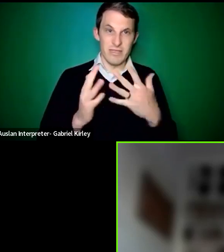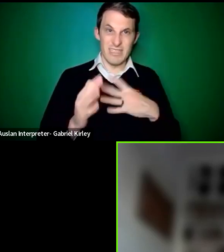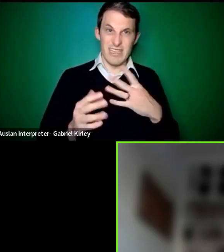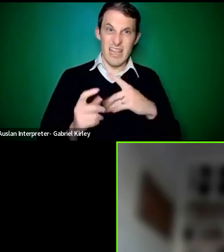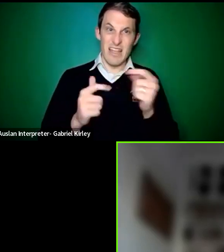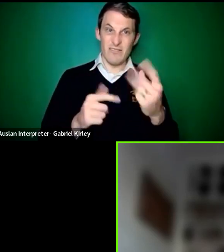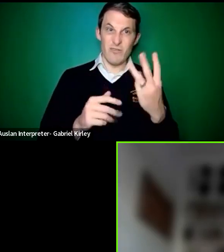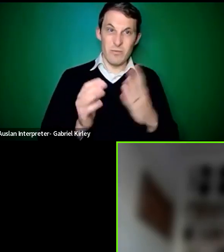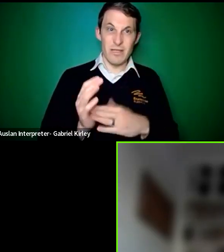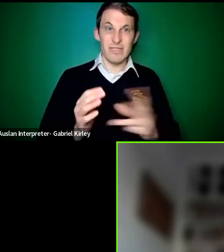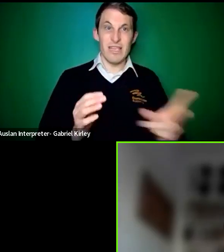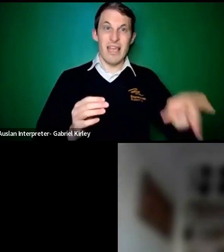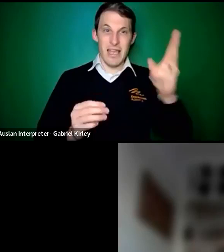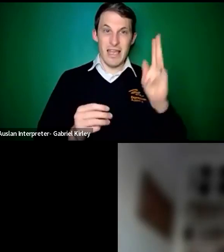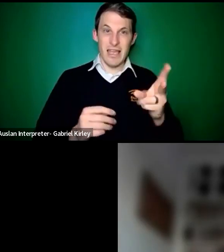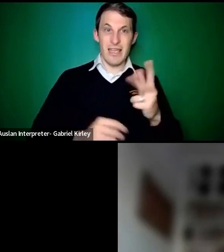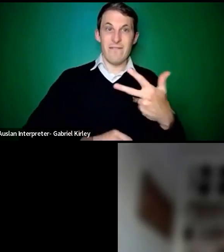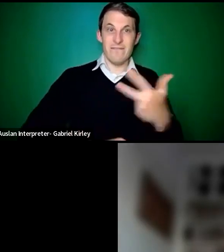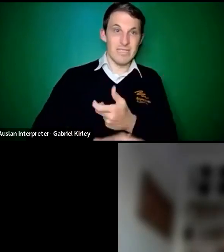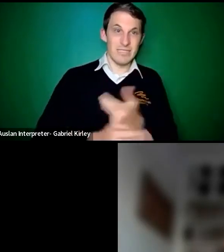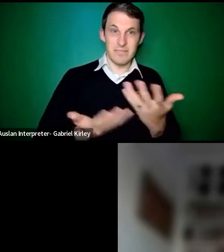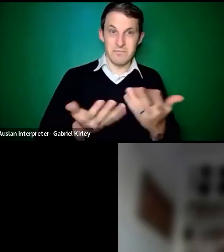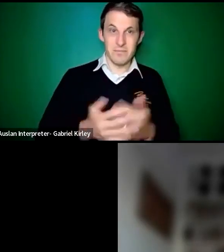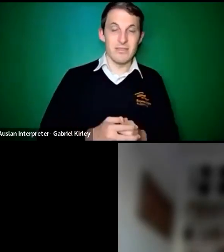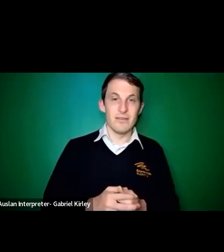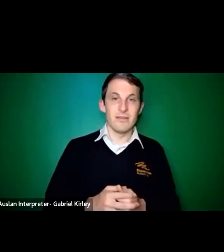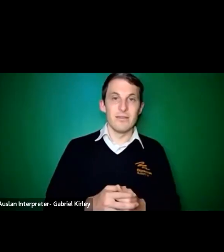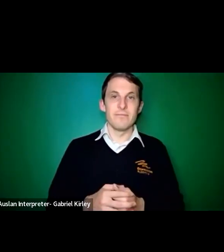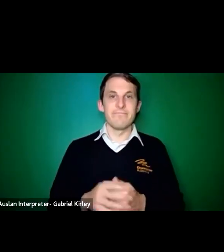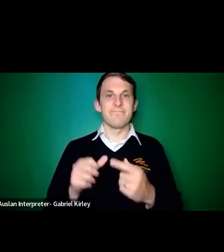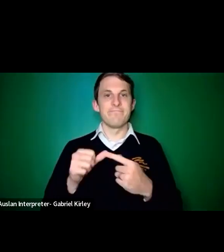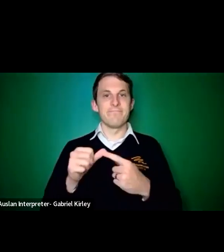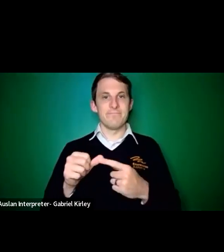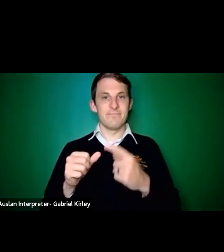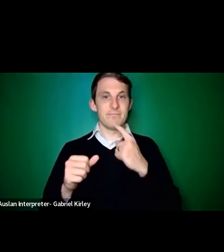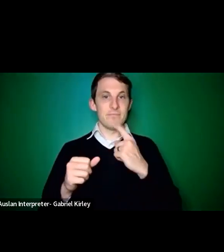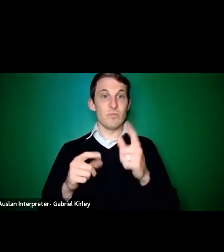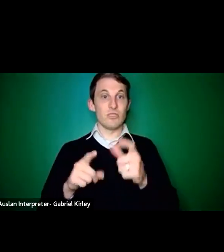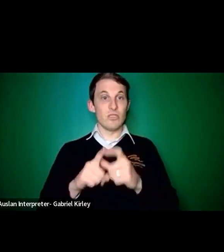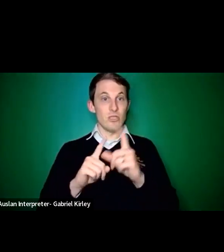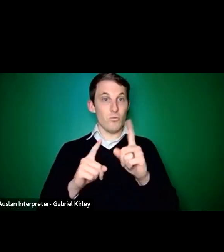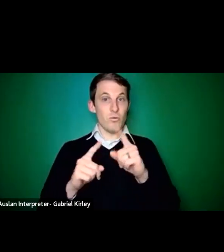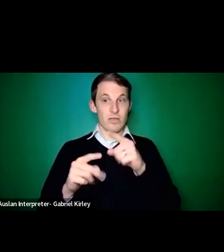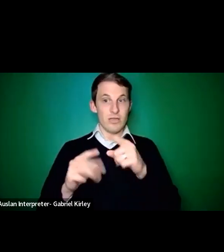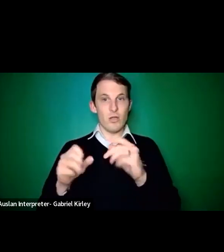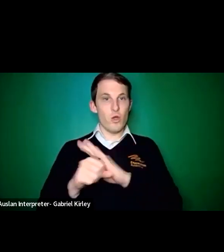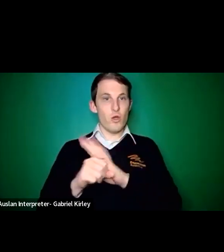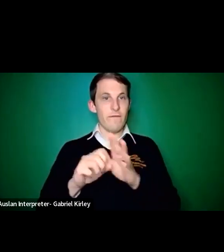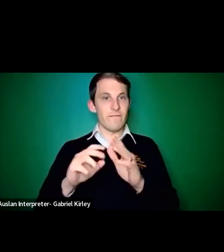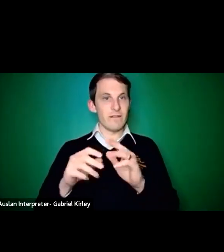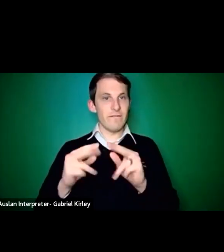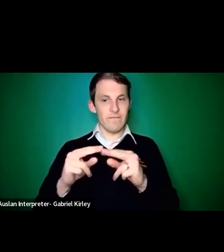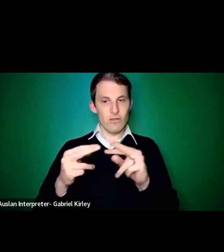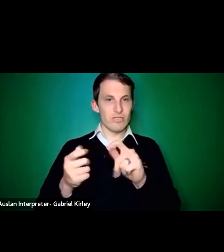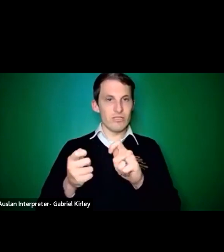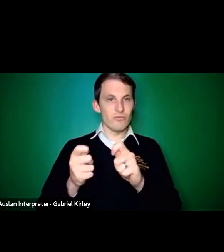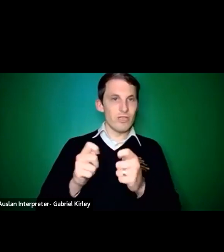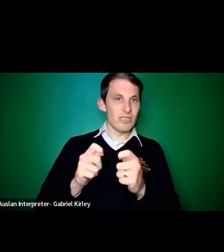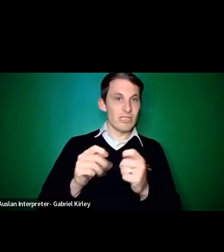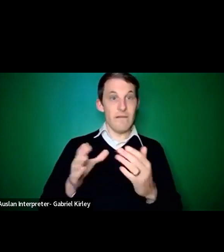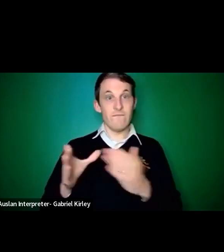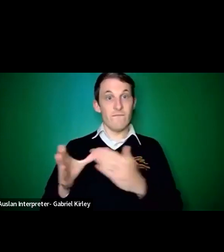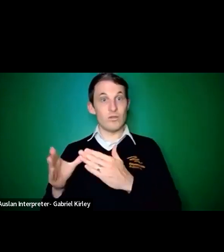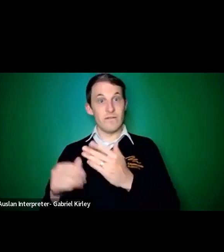time? Okay, so the challenge has been that we've had changes in variants. So the initial vaccines were